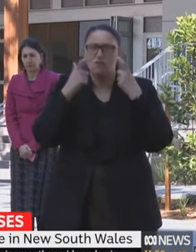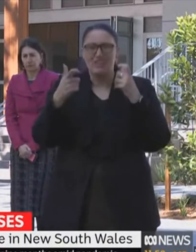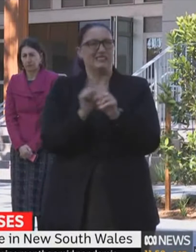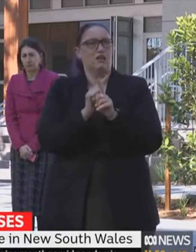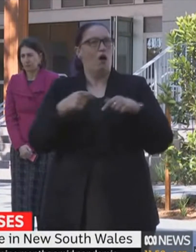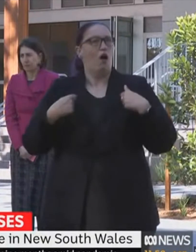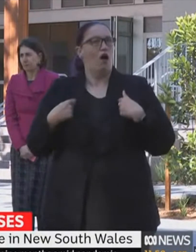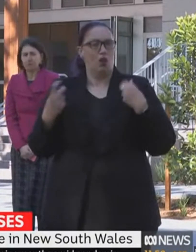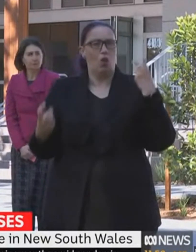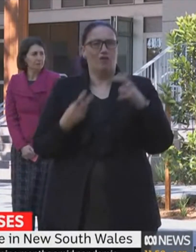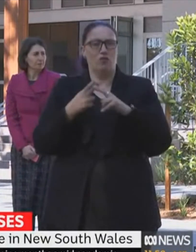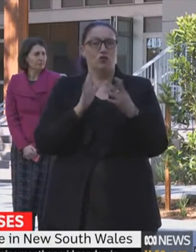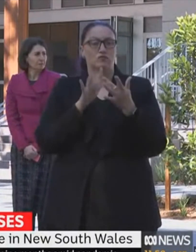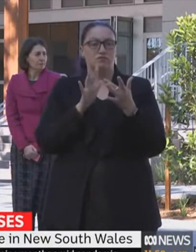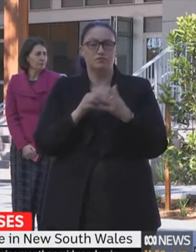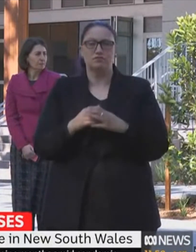contactors undertake.